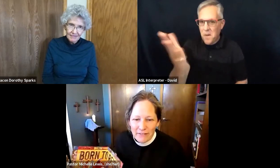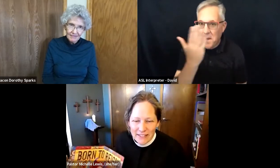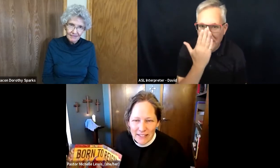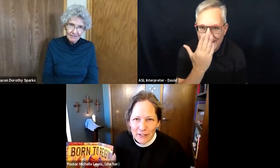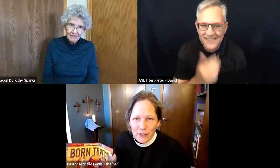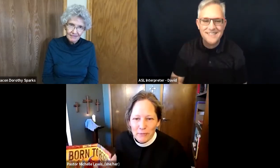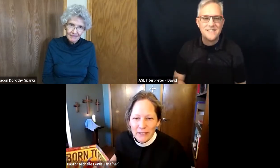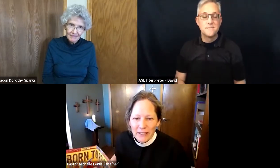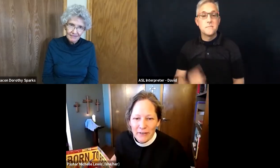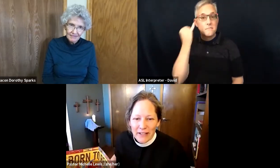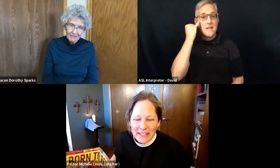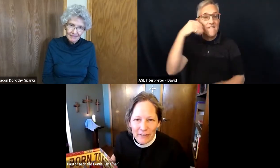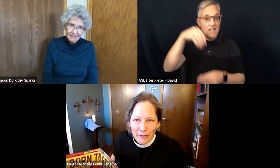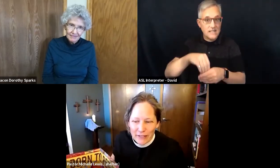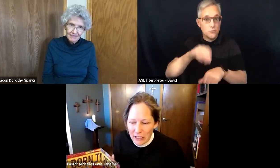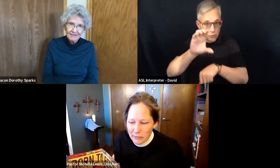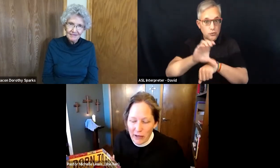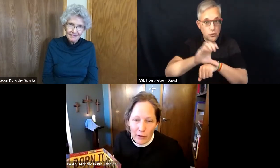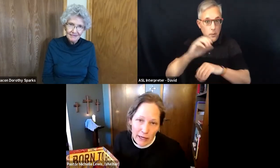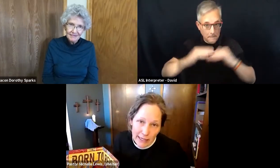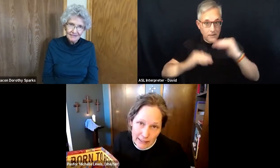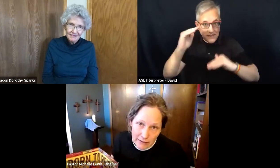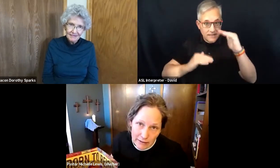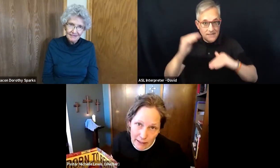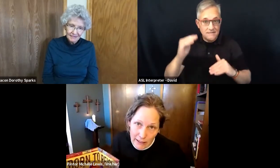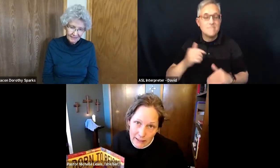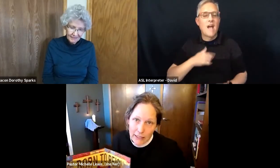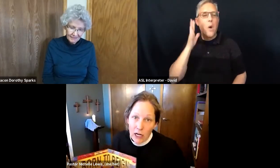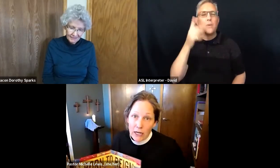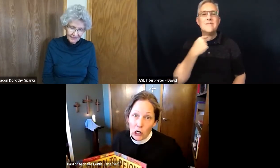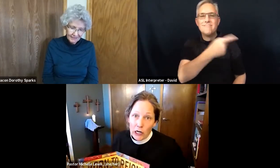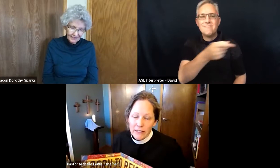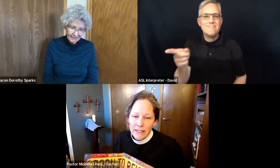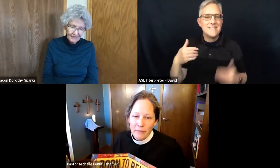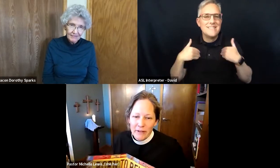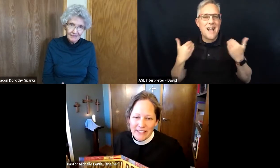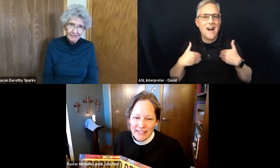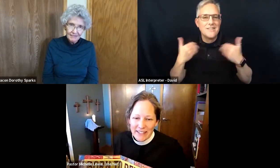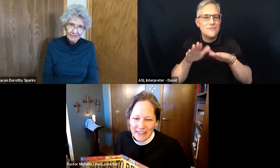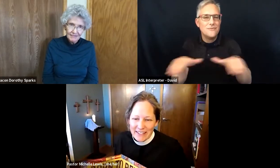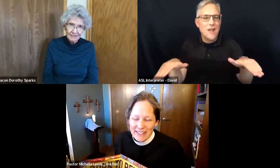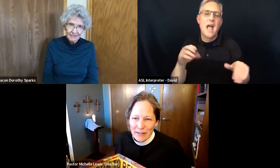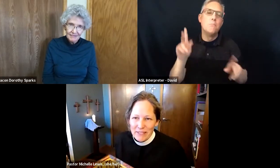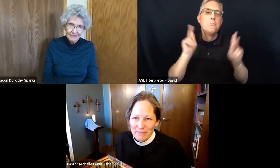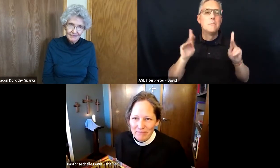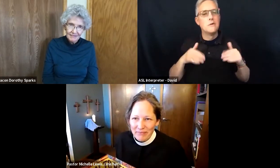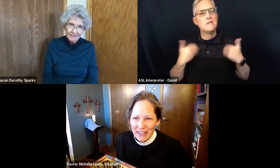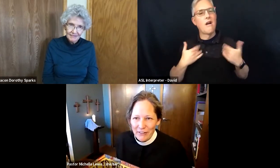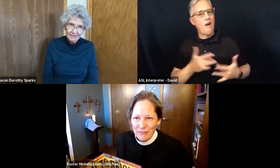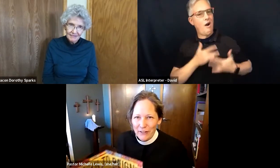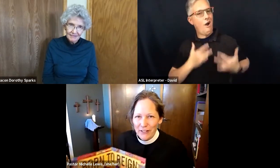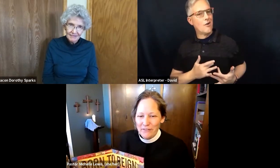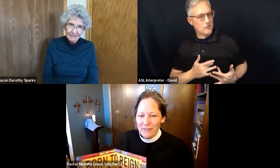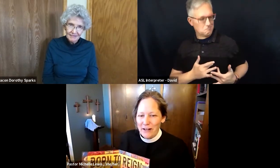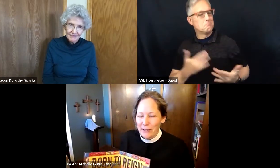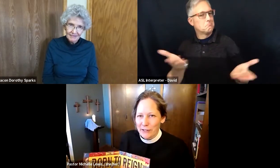of Life inside the church building, I would ask everyone to come. I'll ask the kids, the young at heart, to come and sit on the steps at